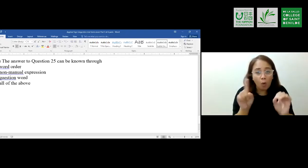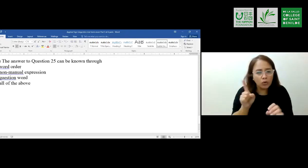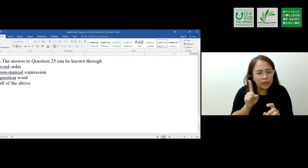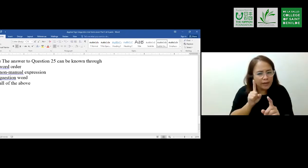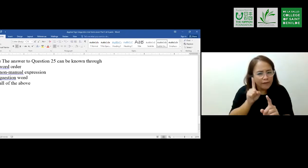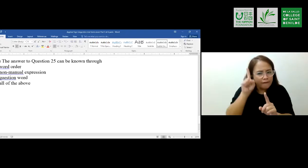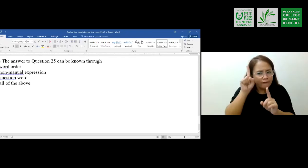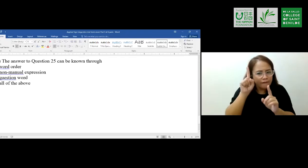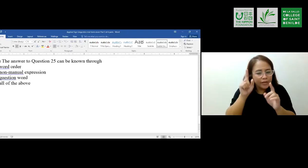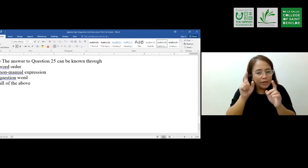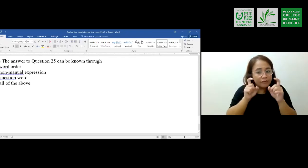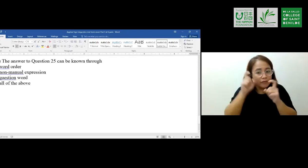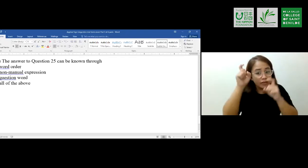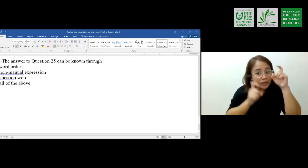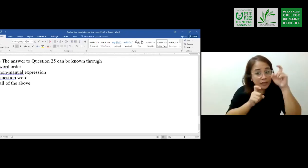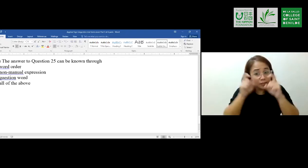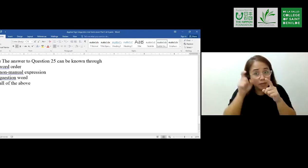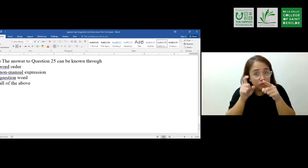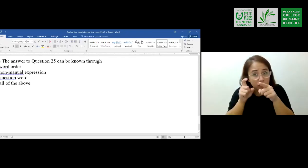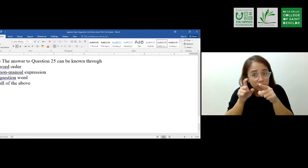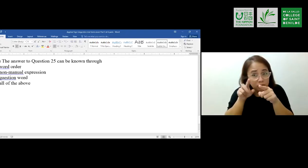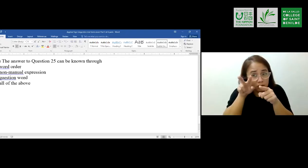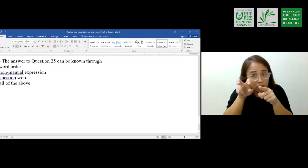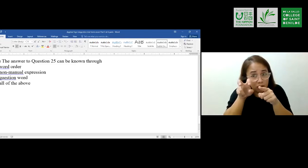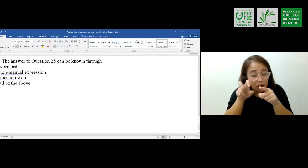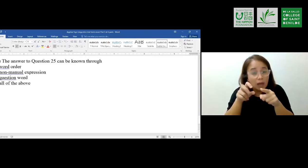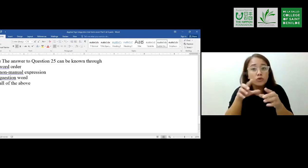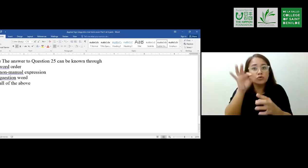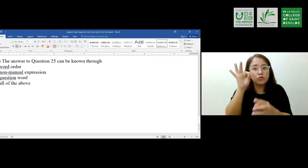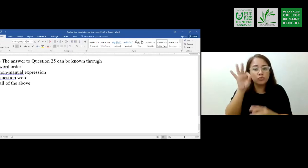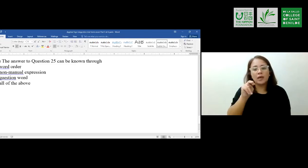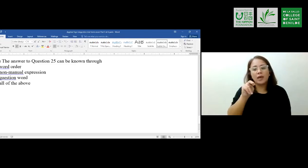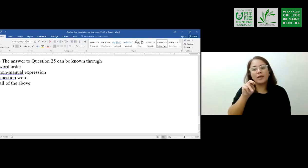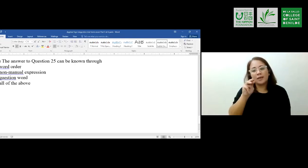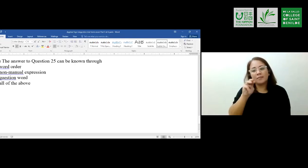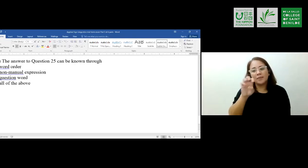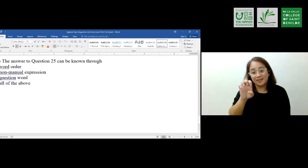facial expression. Yes, sir. Okay. Yeah.